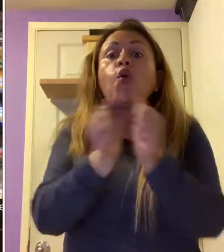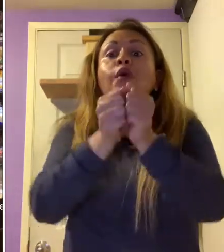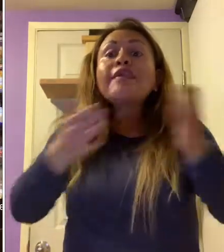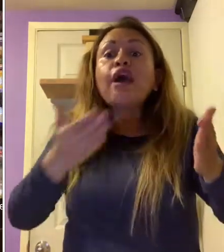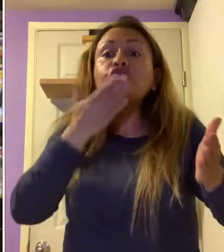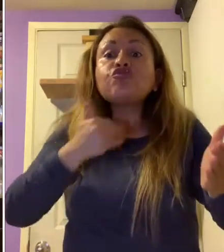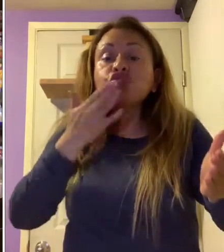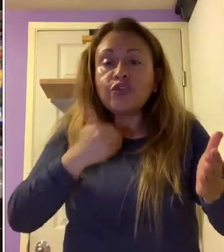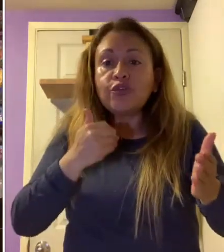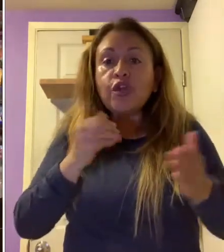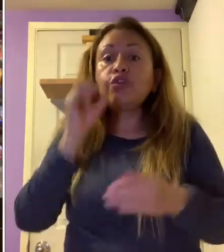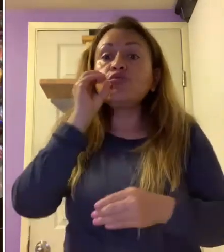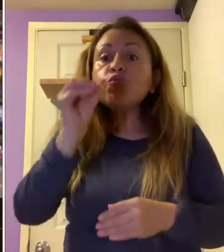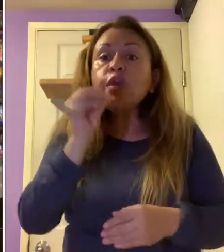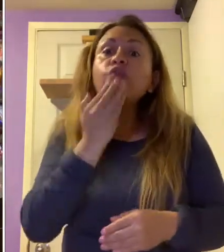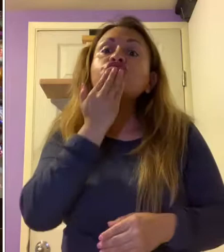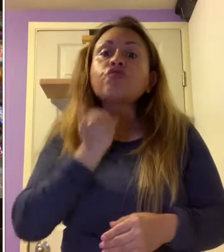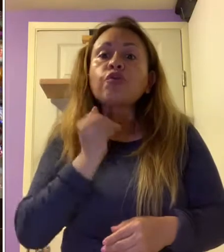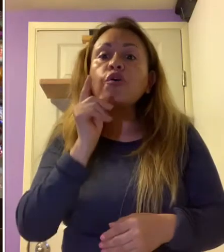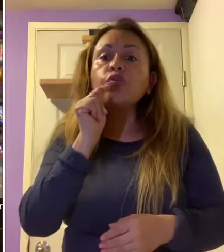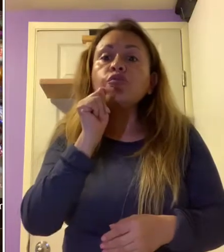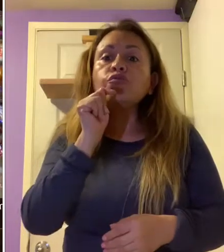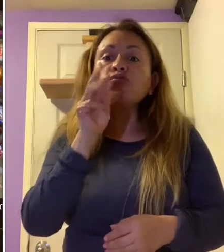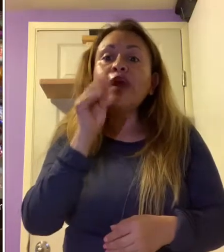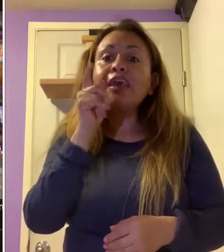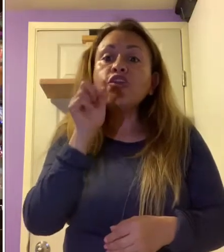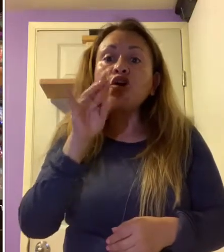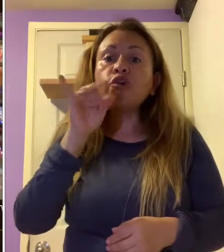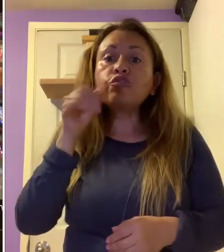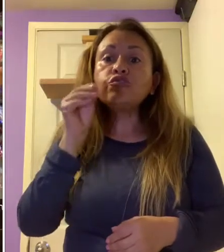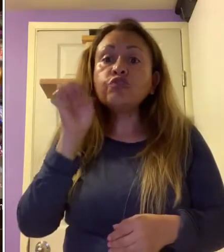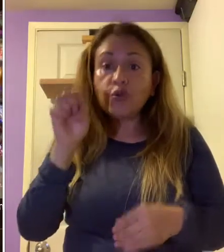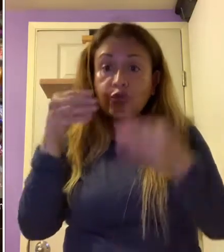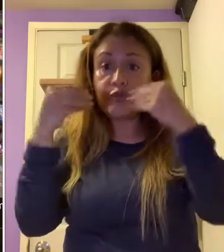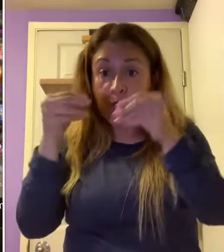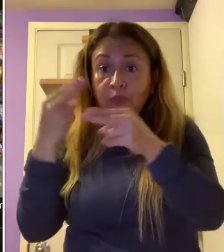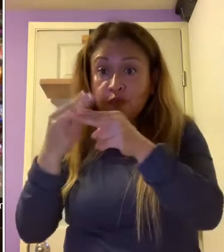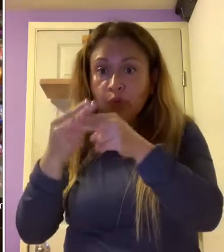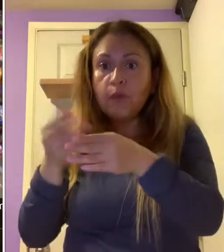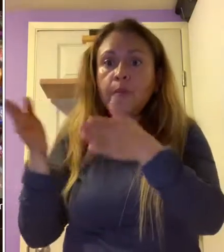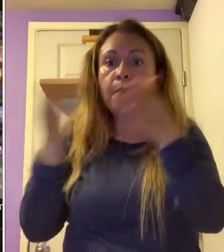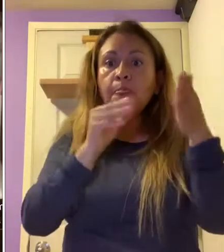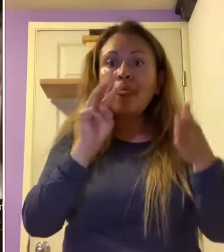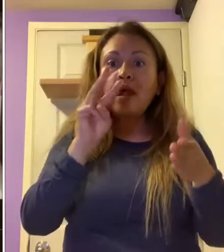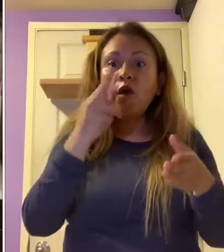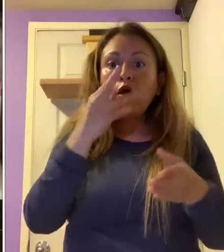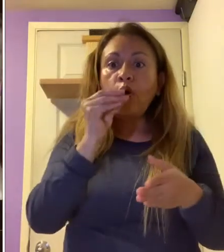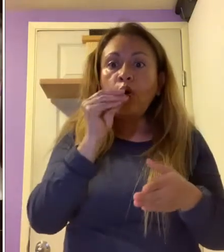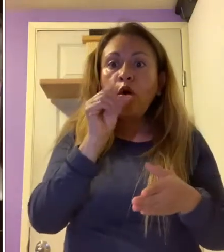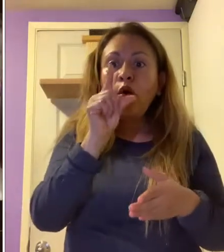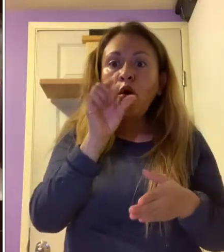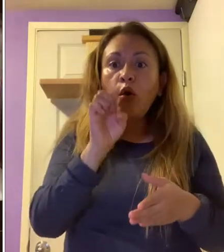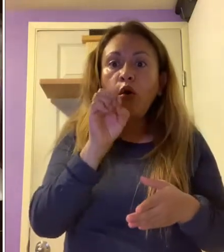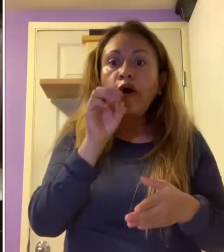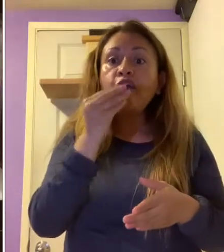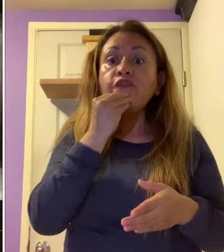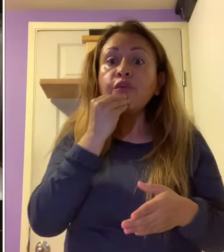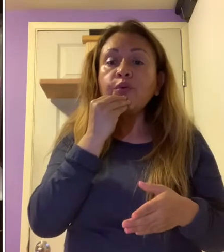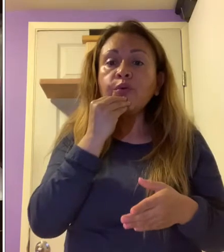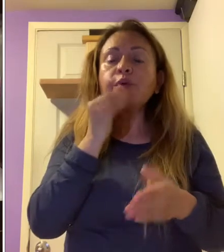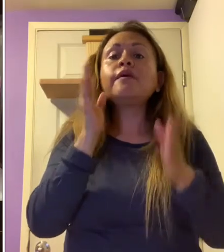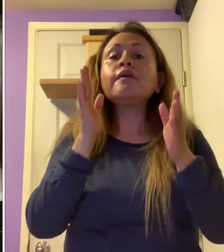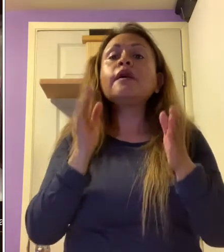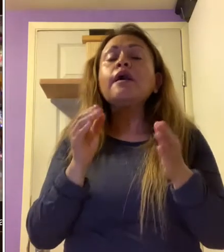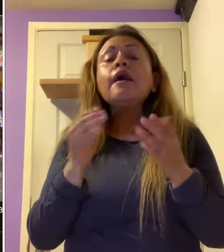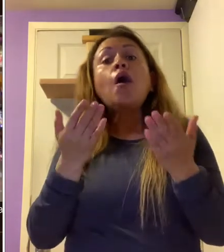are unsweetened. They actually have zero sugar. They have them at Trader Joe's. They have a version at Whole Foods called